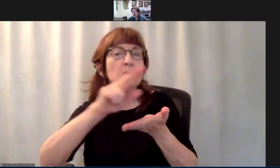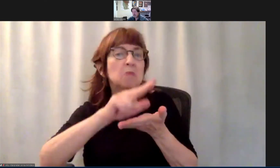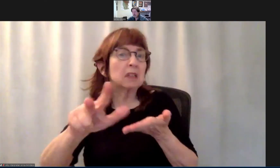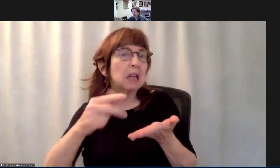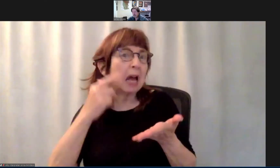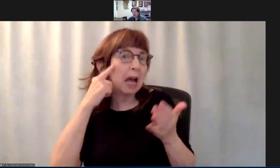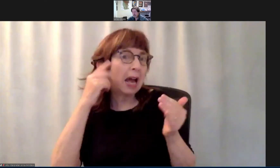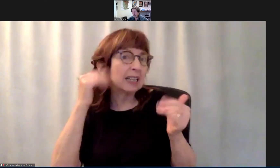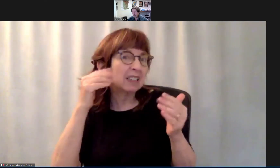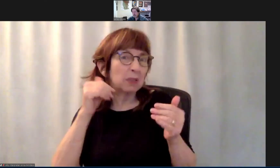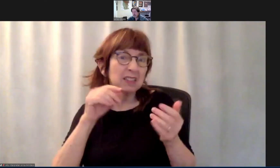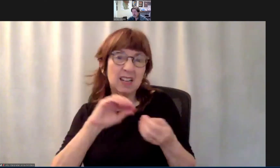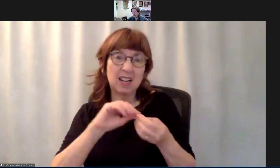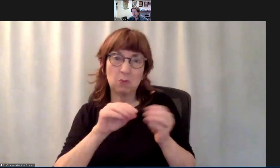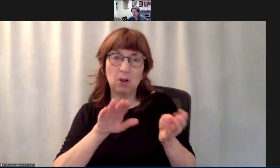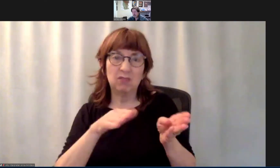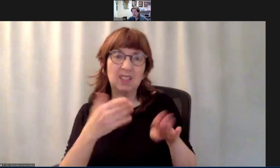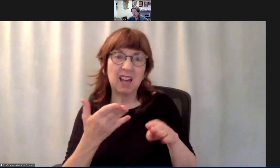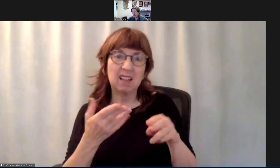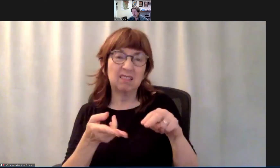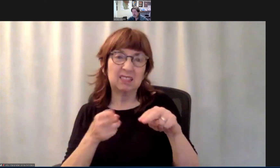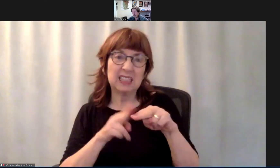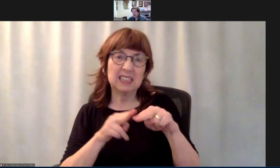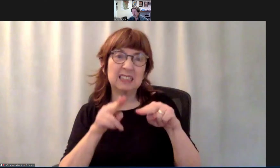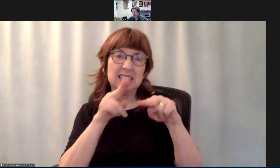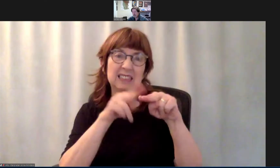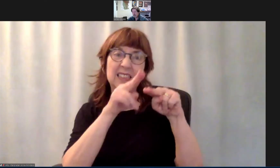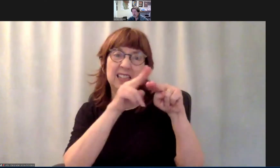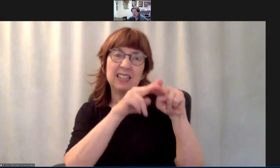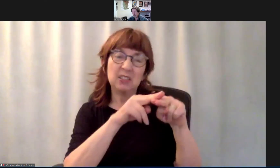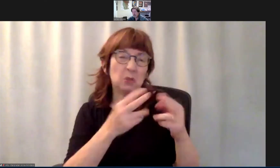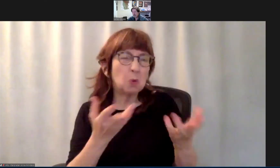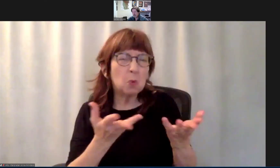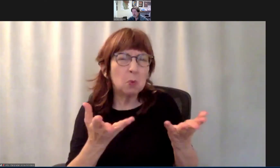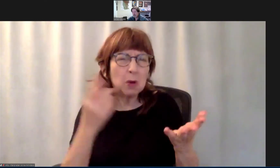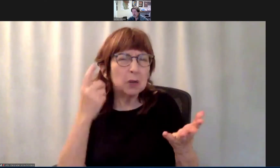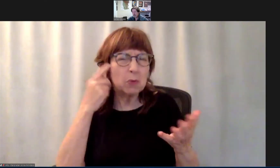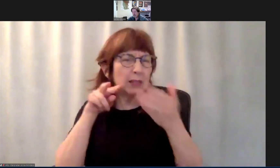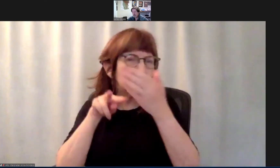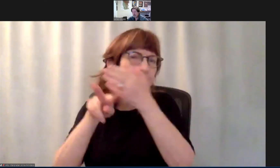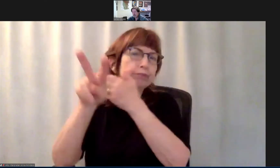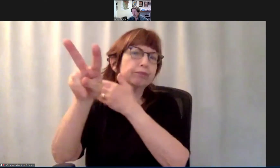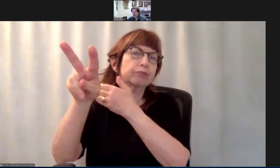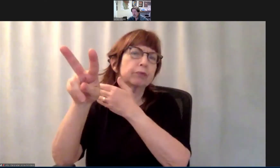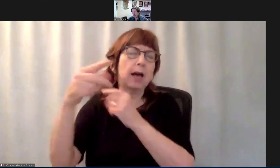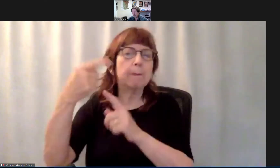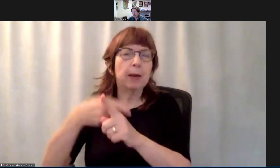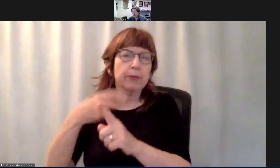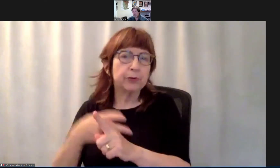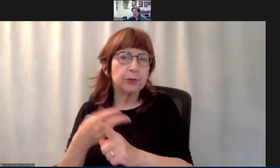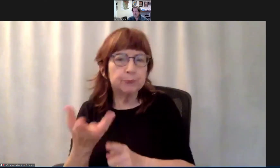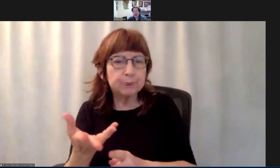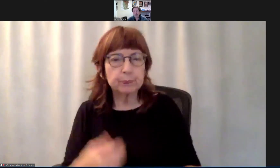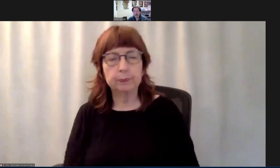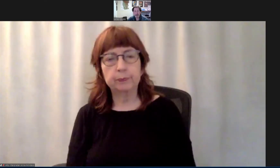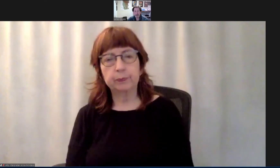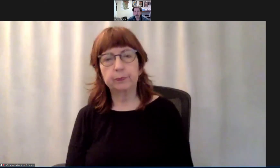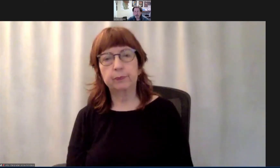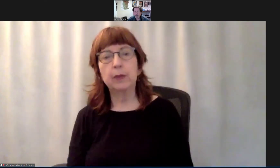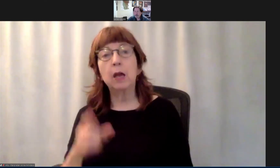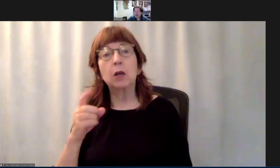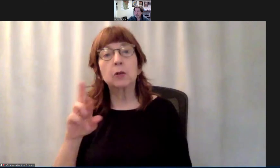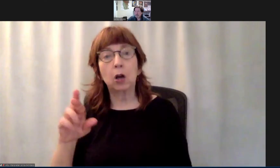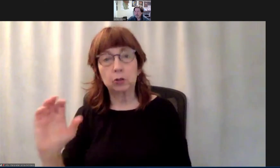this number of deaths might continue just given our ongoing case rate, or what that might look like for the next month or so.